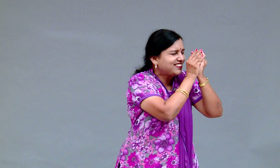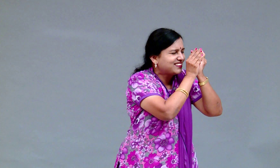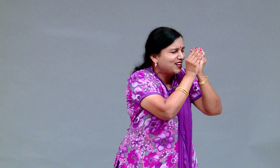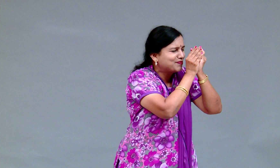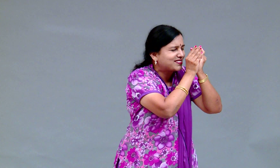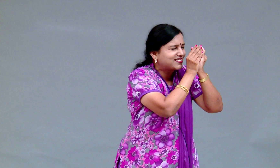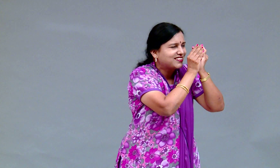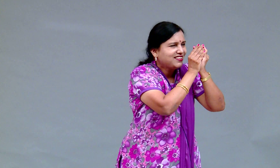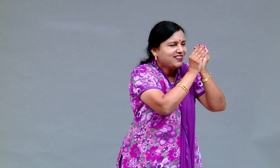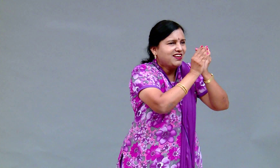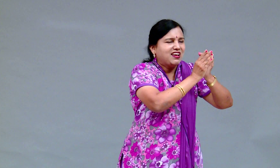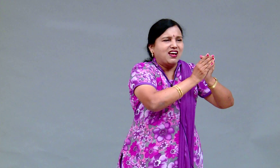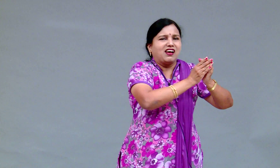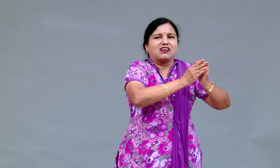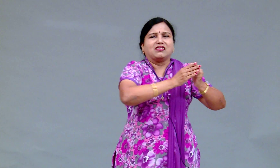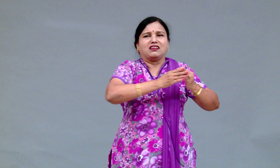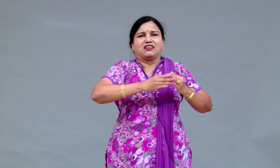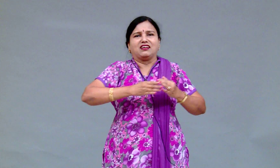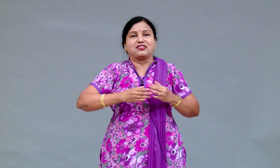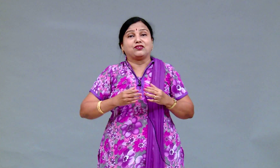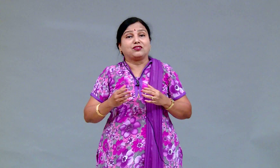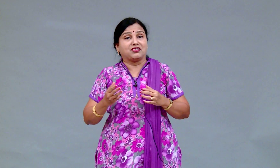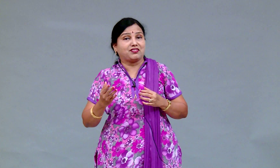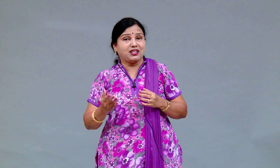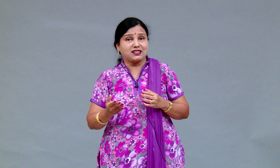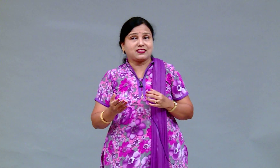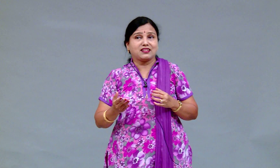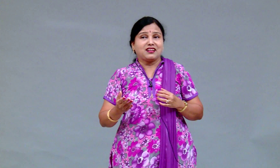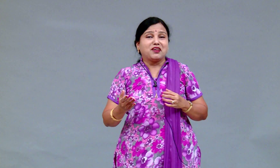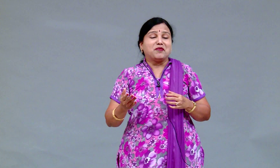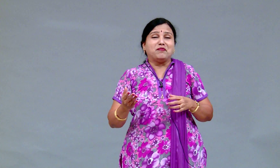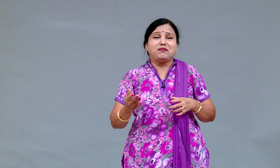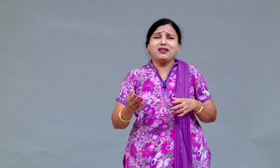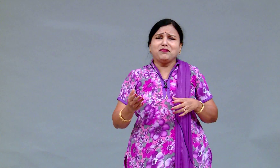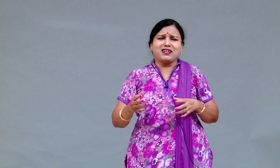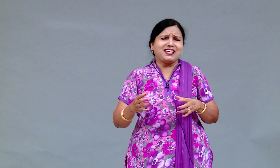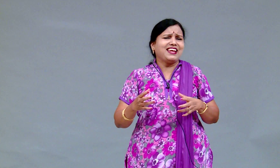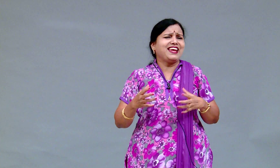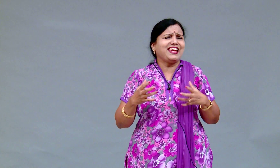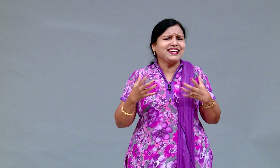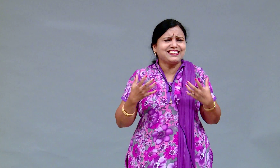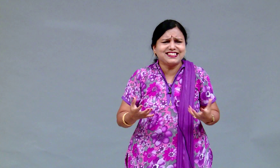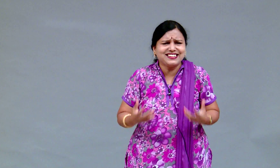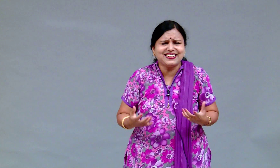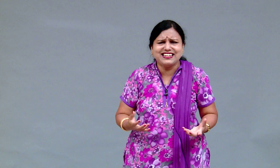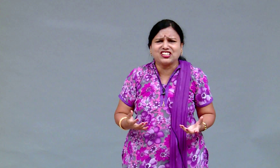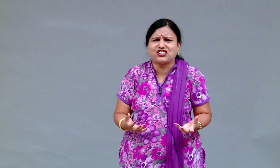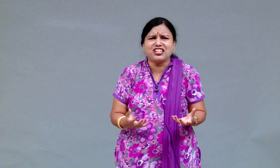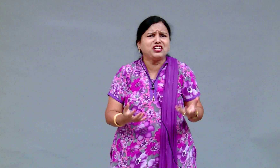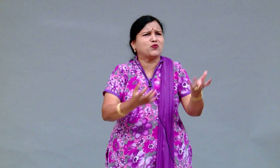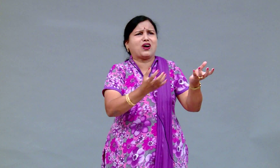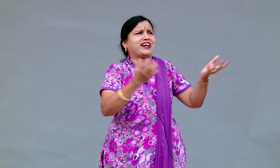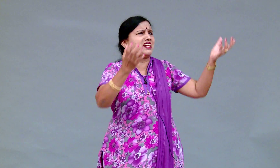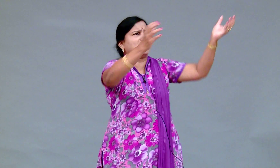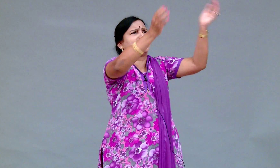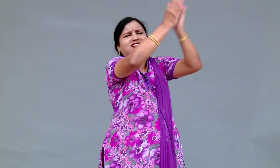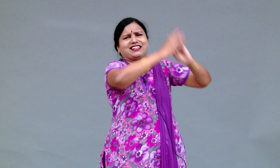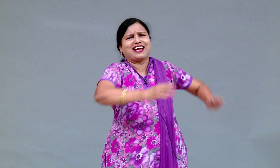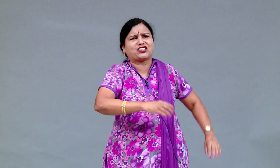his arms. Oh, as you could have guessed, Min Mini hated it. She didn't want anyone to catch her